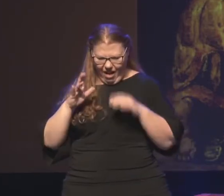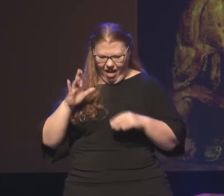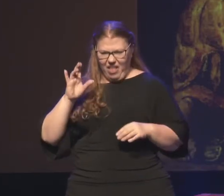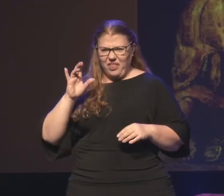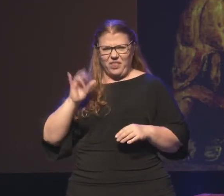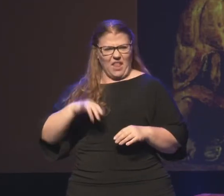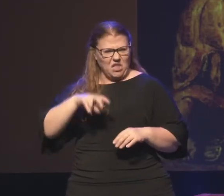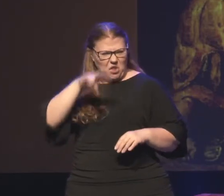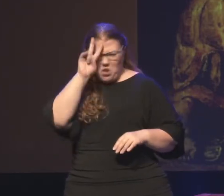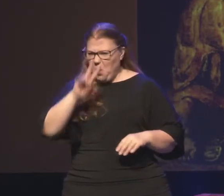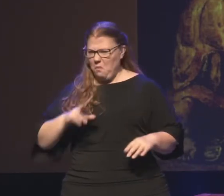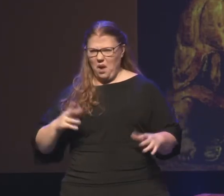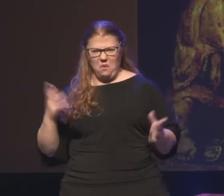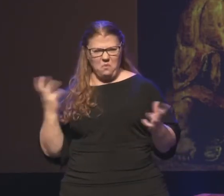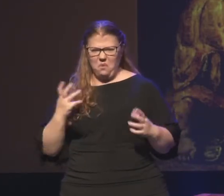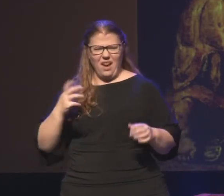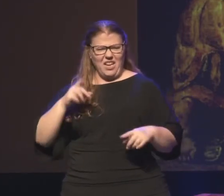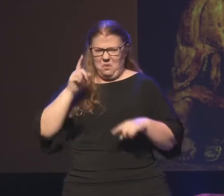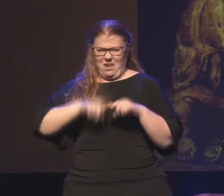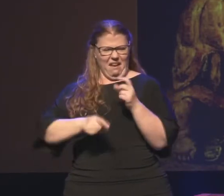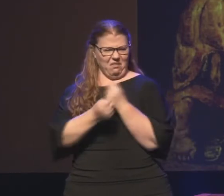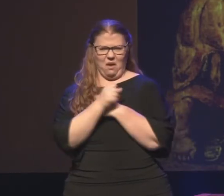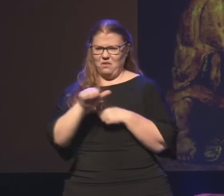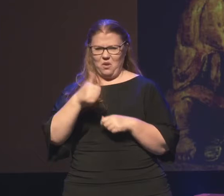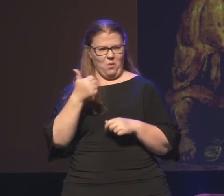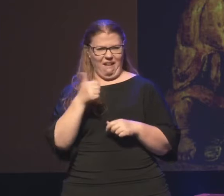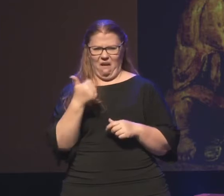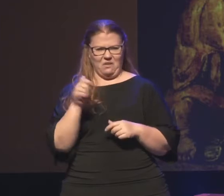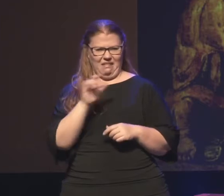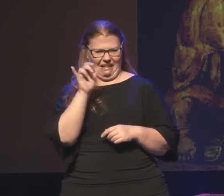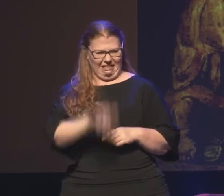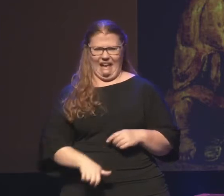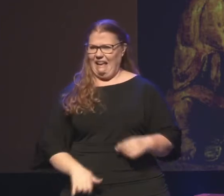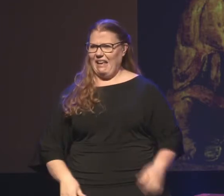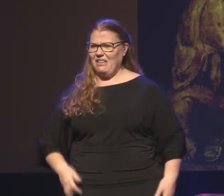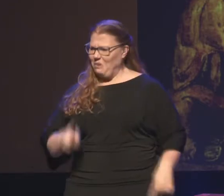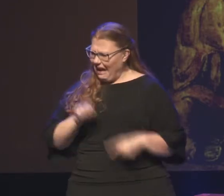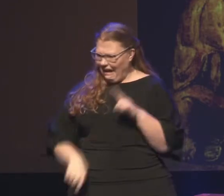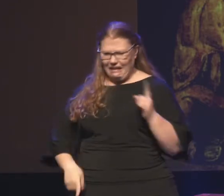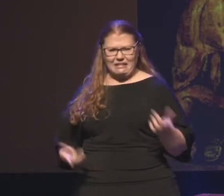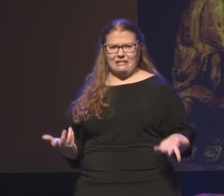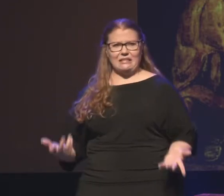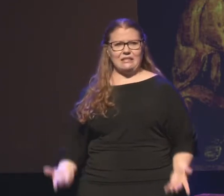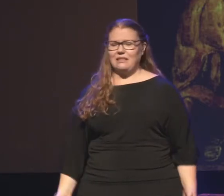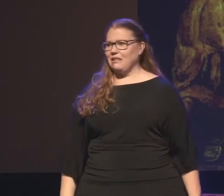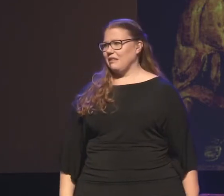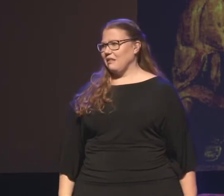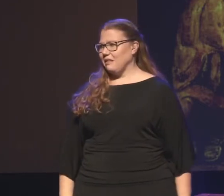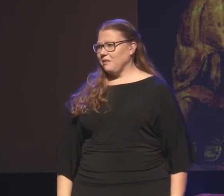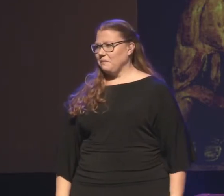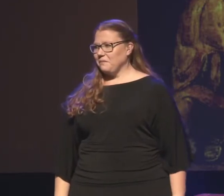of stupidity, to love someone like that.